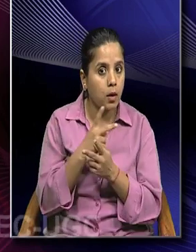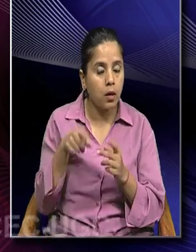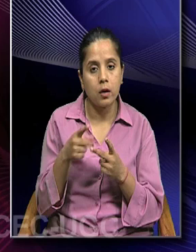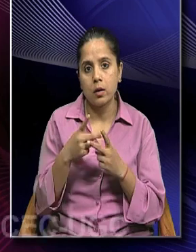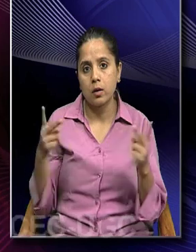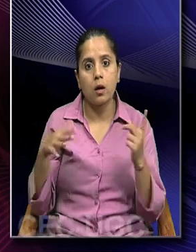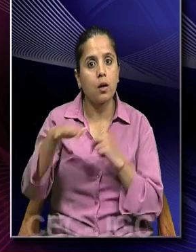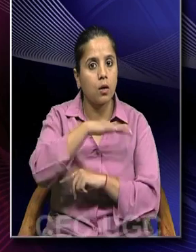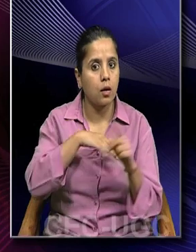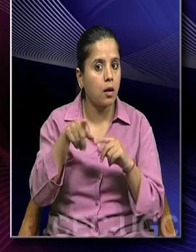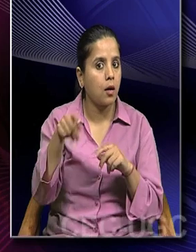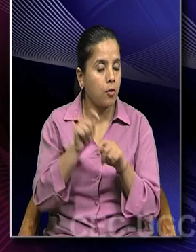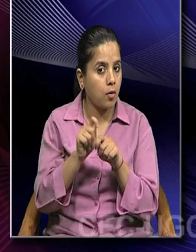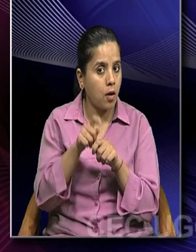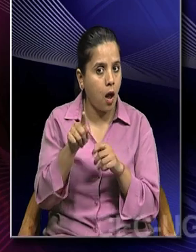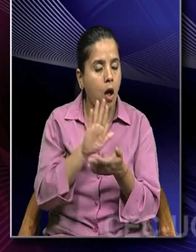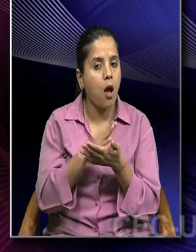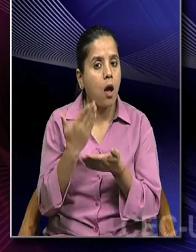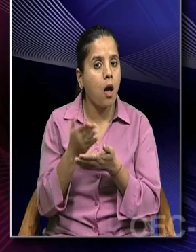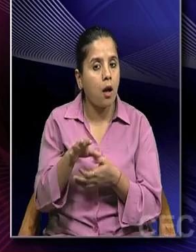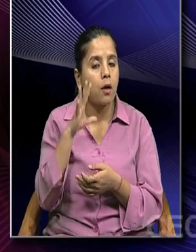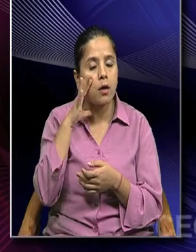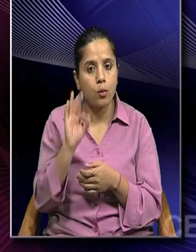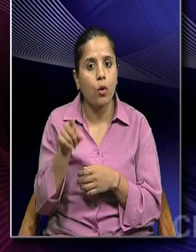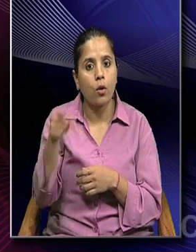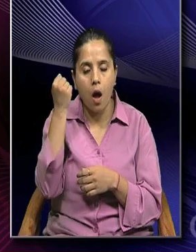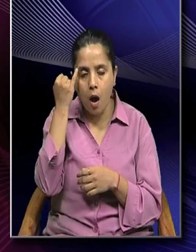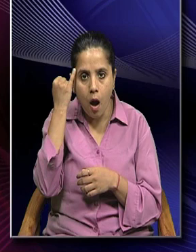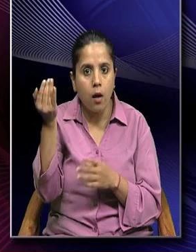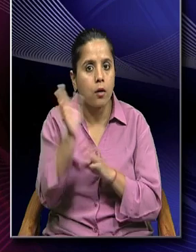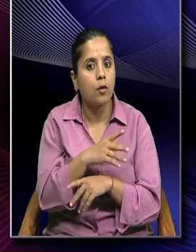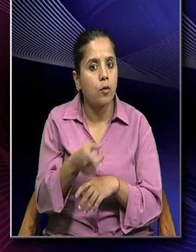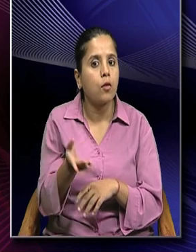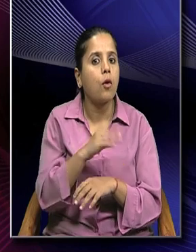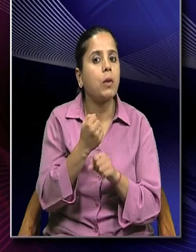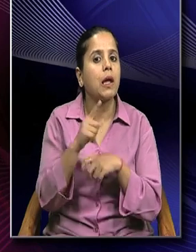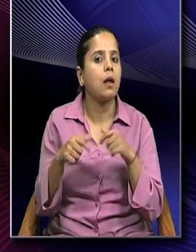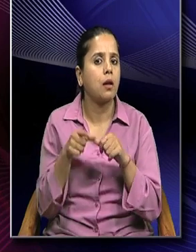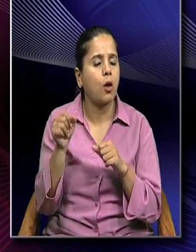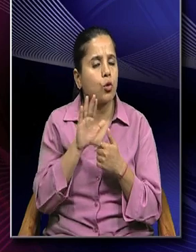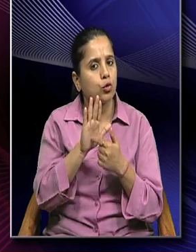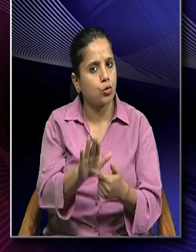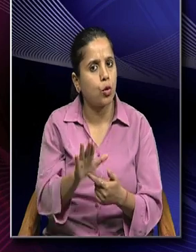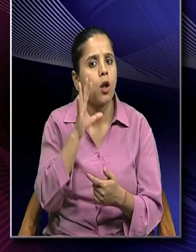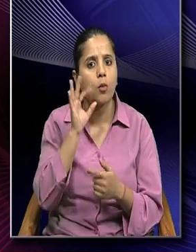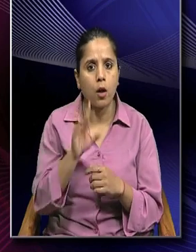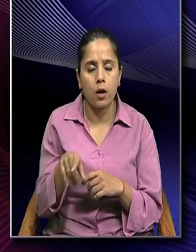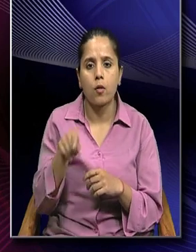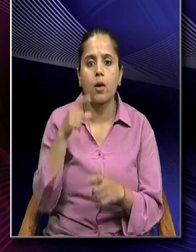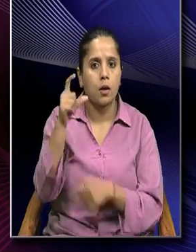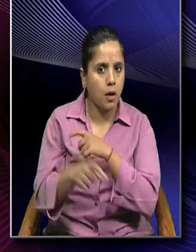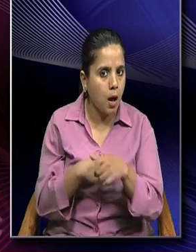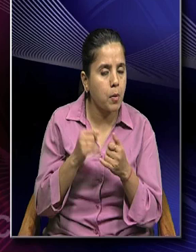several various fields, they have interpreted relevant shlokas and ideas from Gita and they have shown their relevance in corporate and